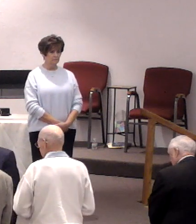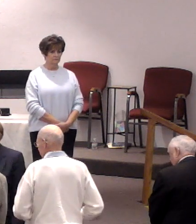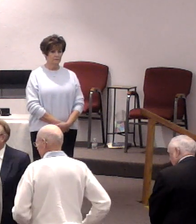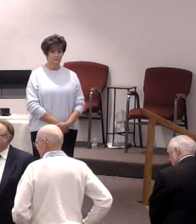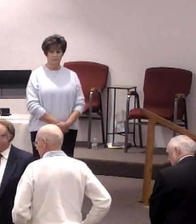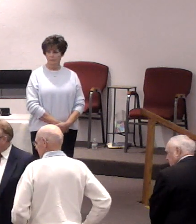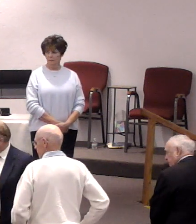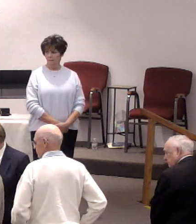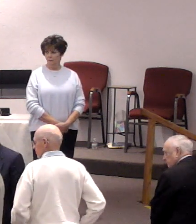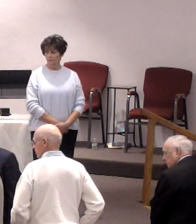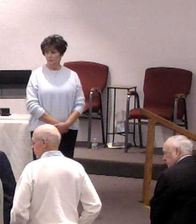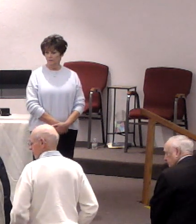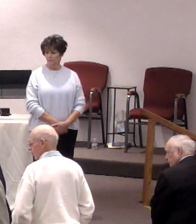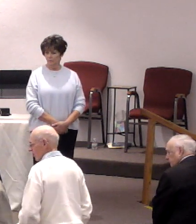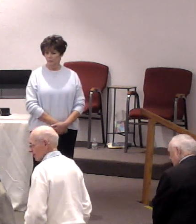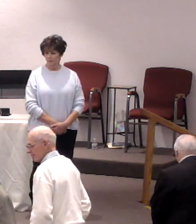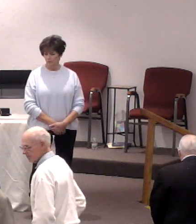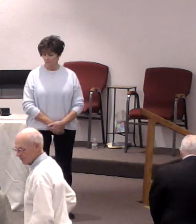Thank you, gentlemen. You may be seated again.